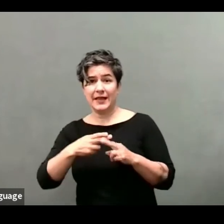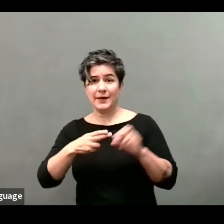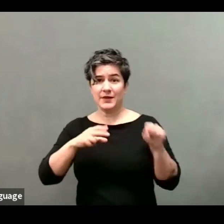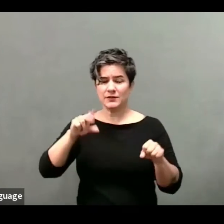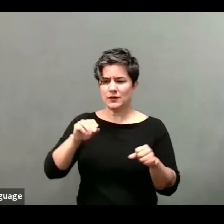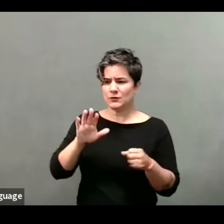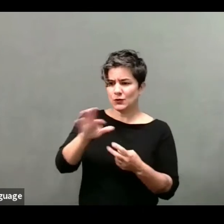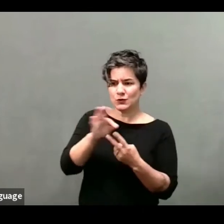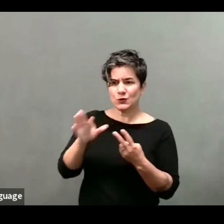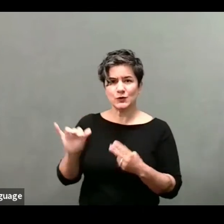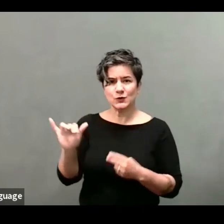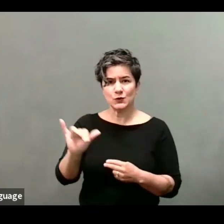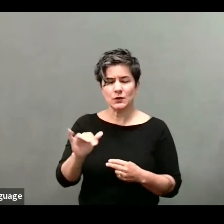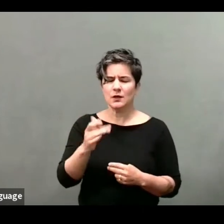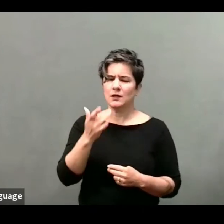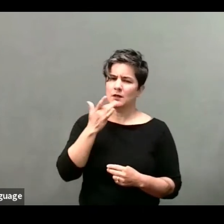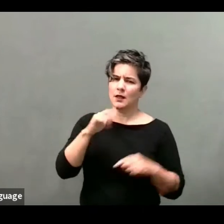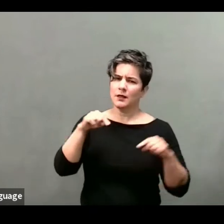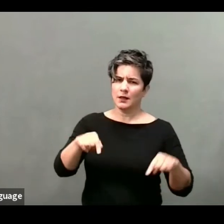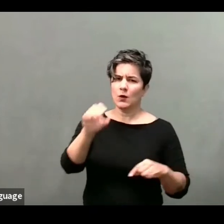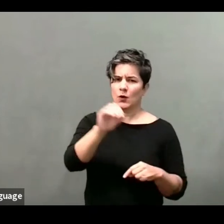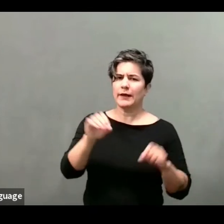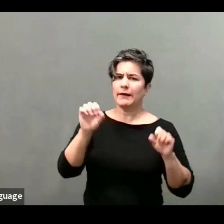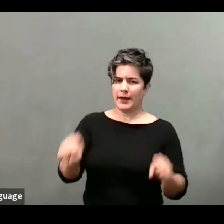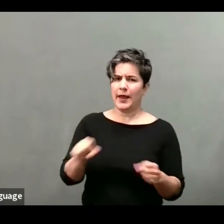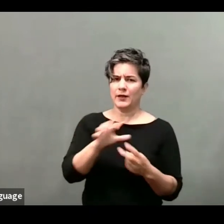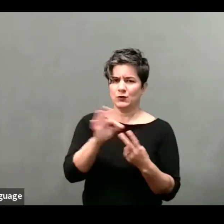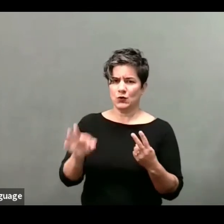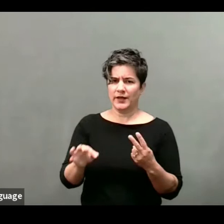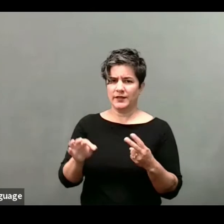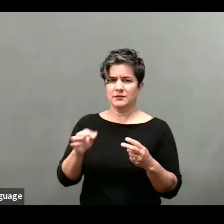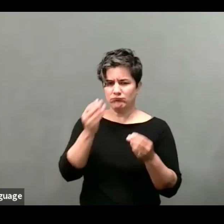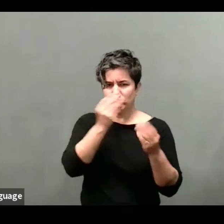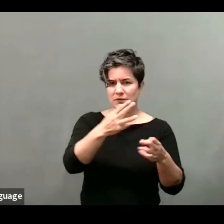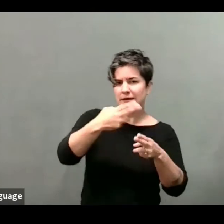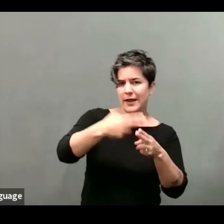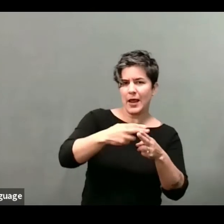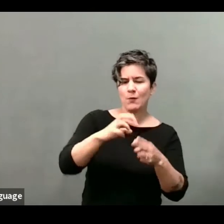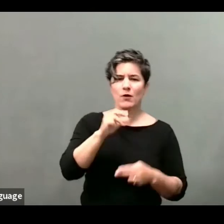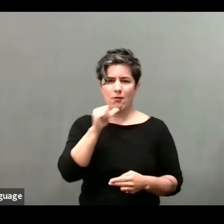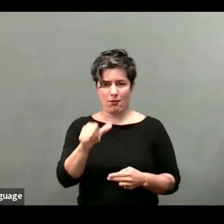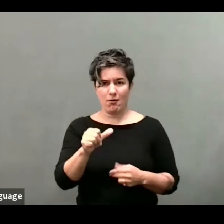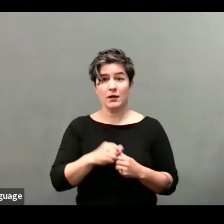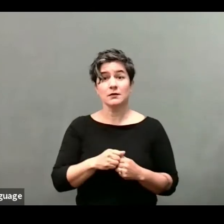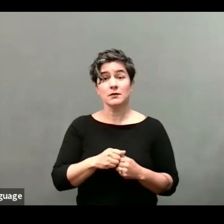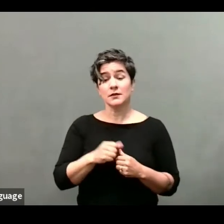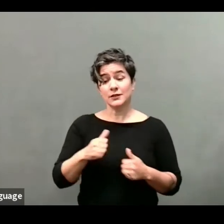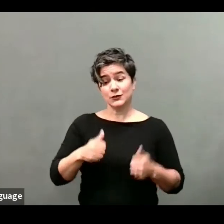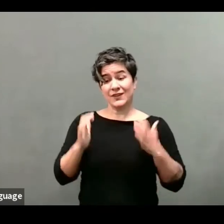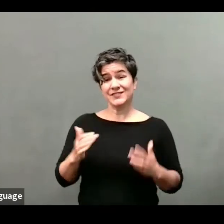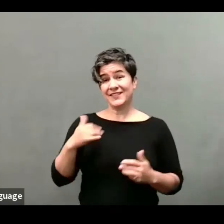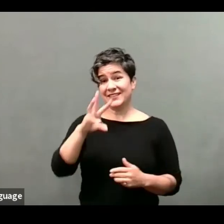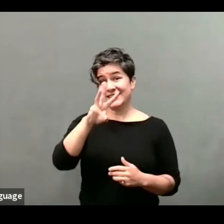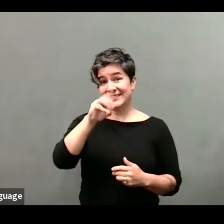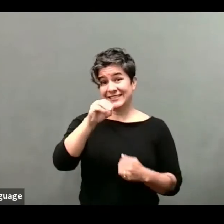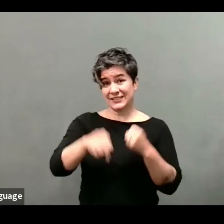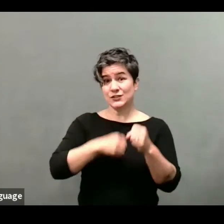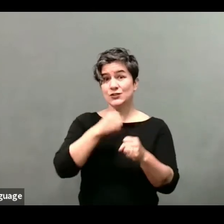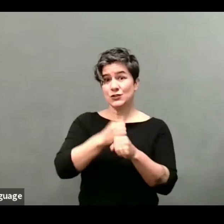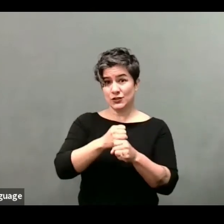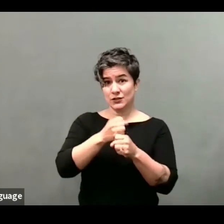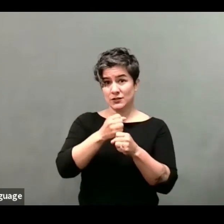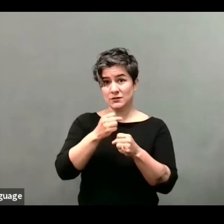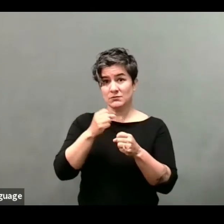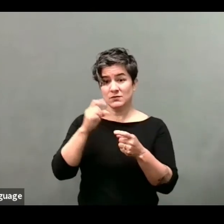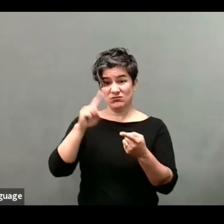that we have this option for anonymous reporting. And survivors actually have 60 years to determine if they want to identify themselves